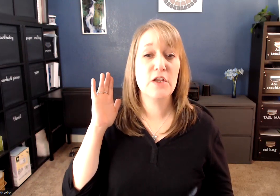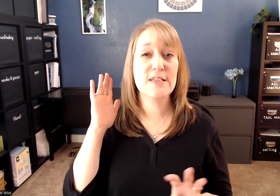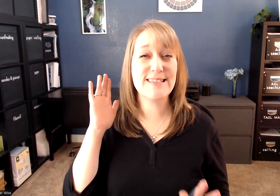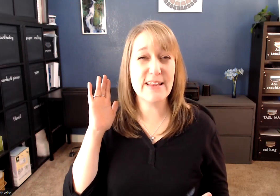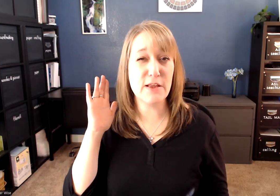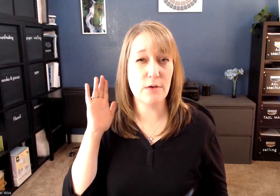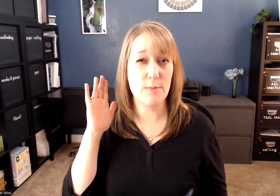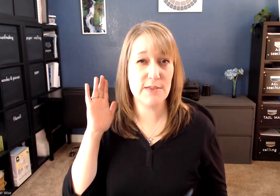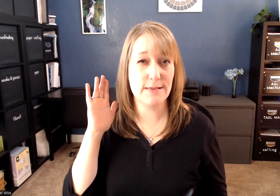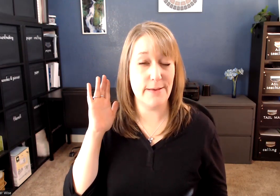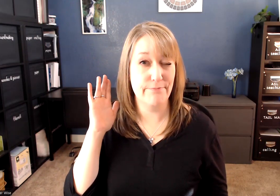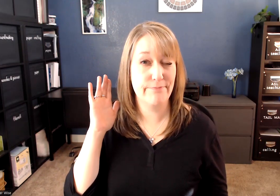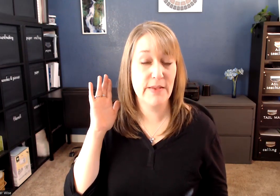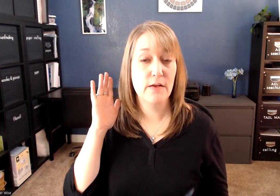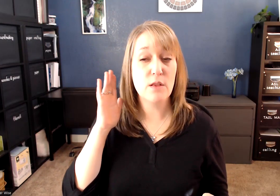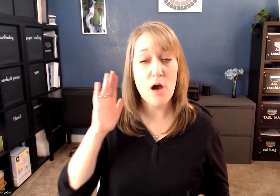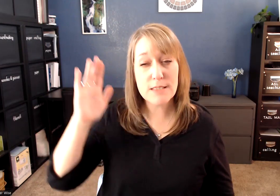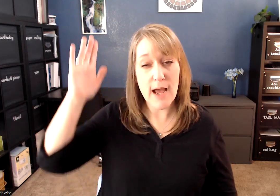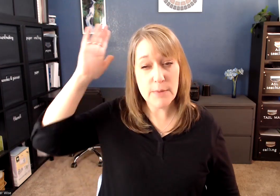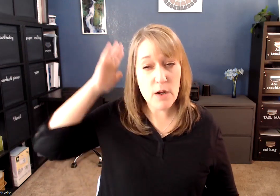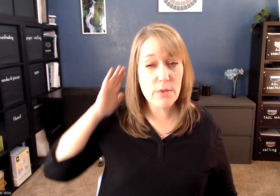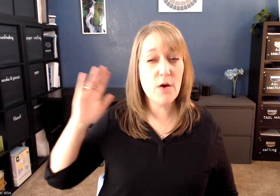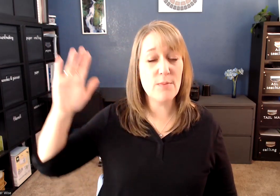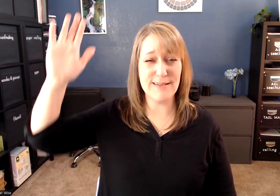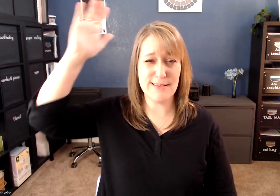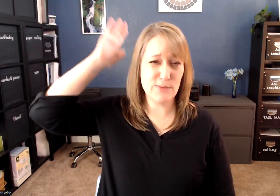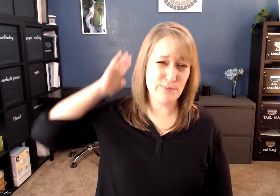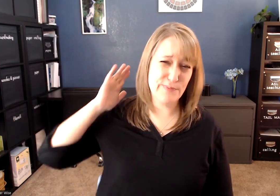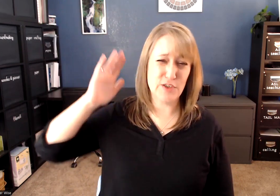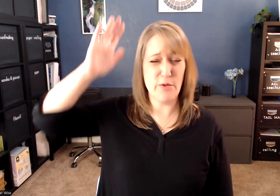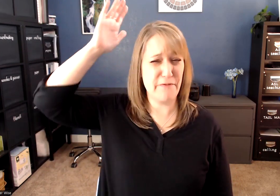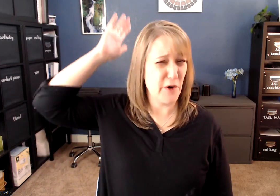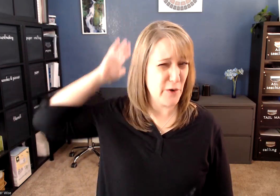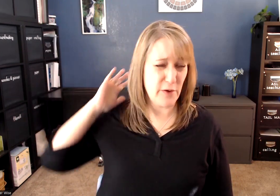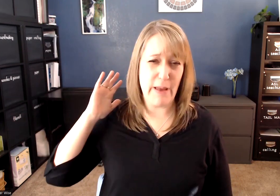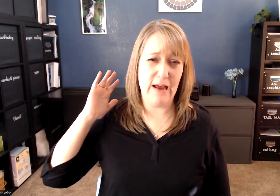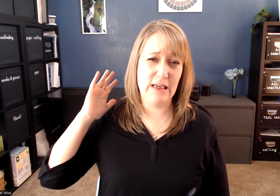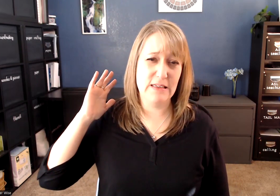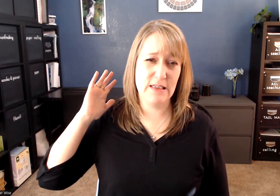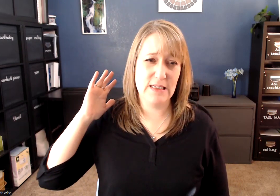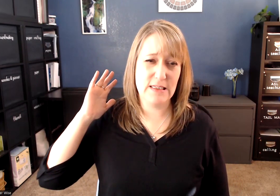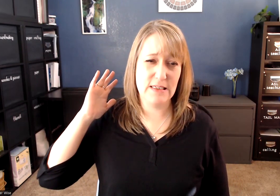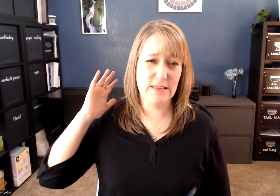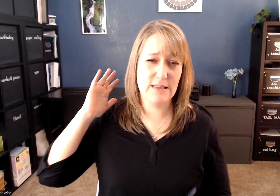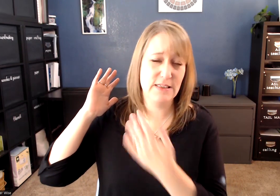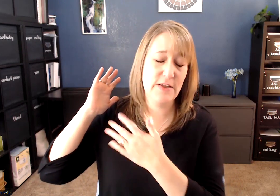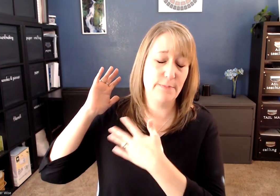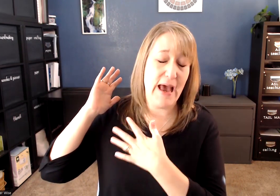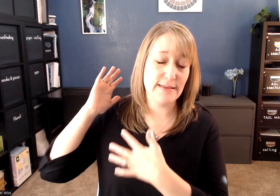You can see that they look almost the same. Long time ago, though, means you're going further back into the distance, into the past,